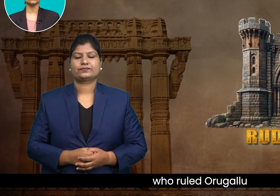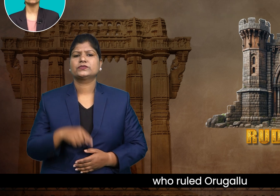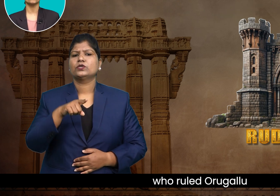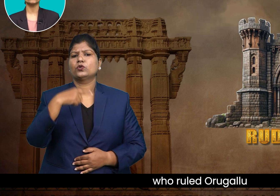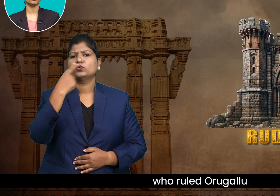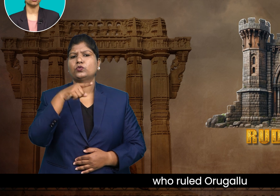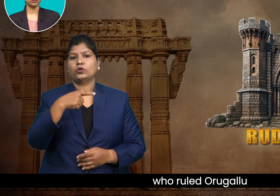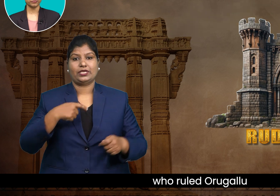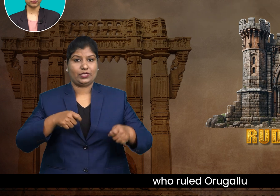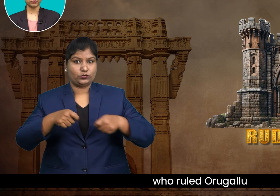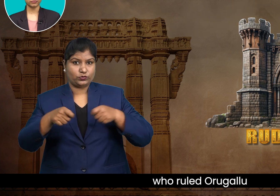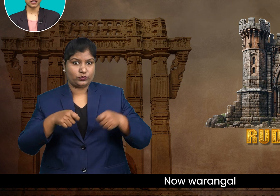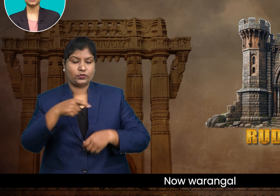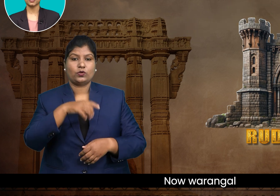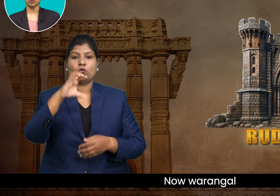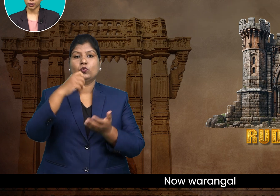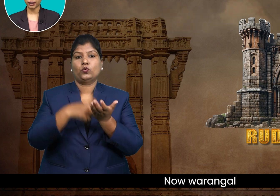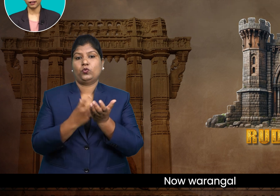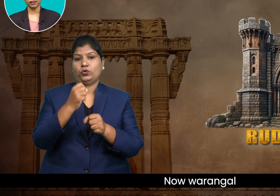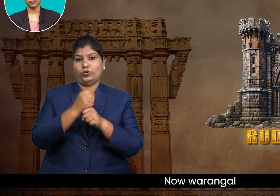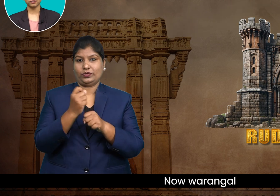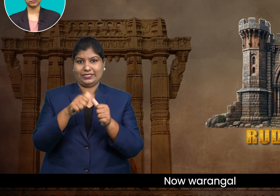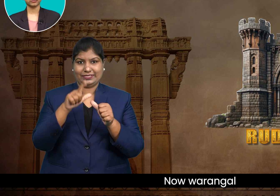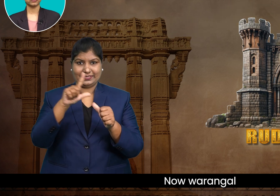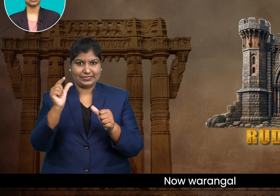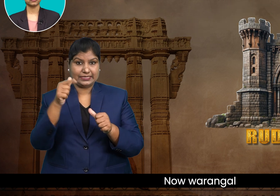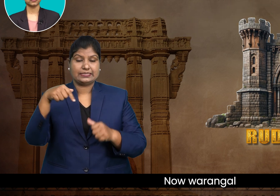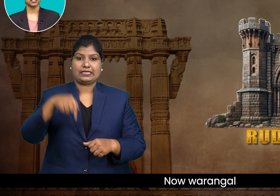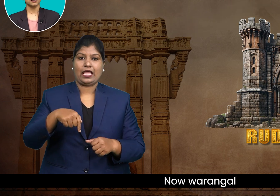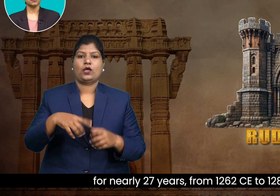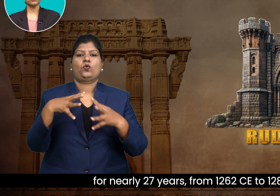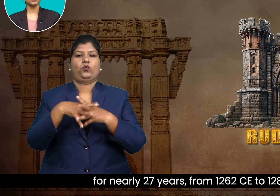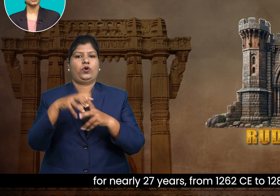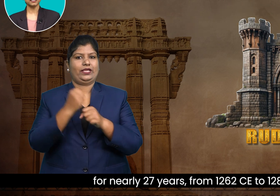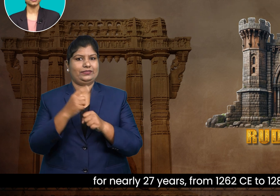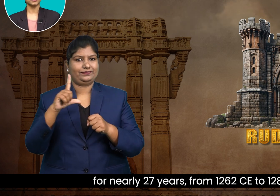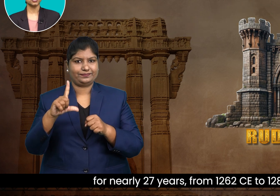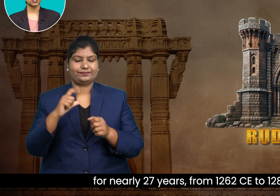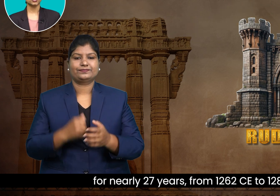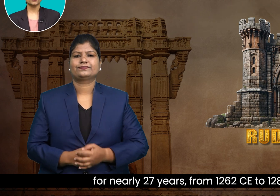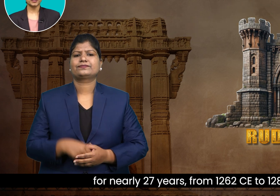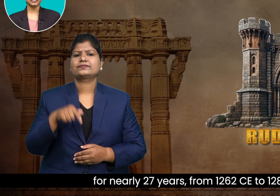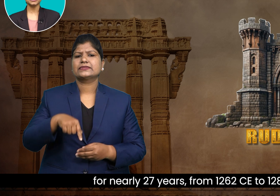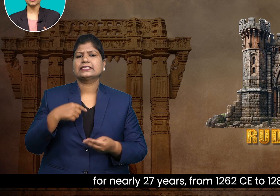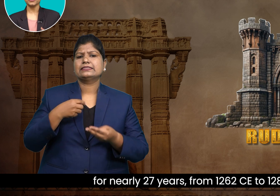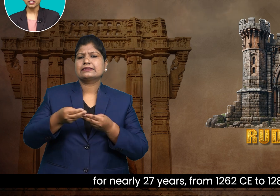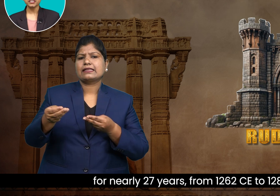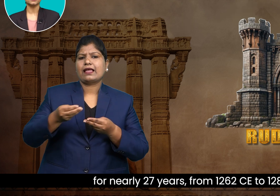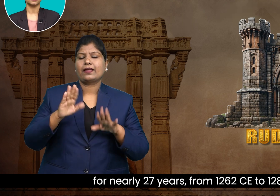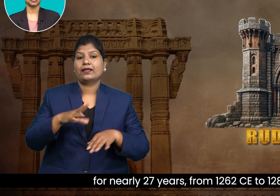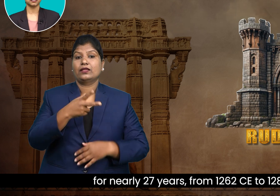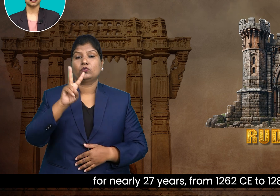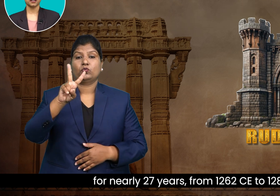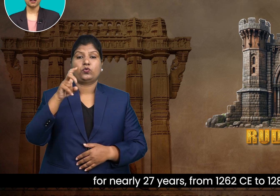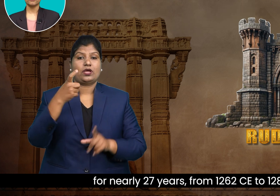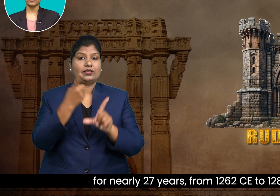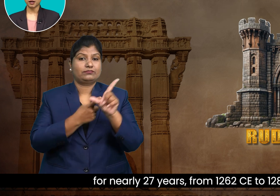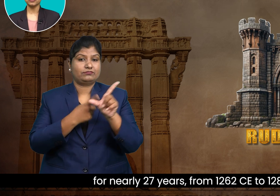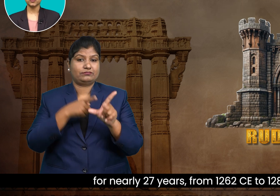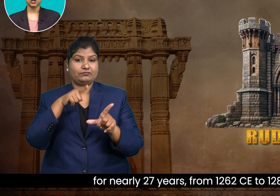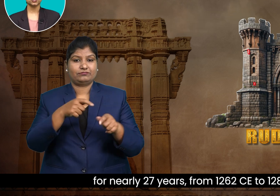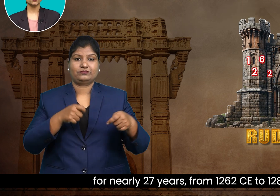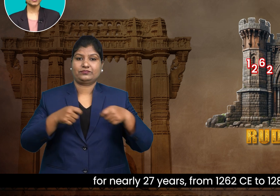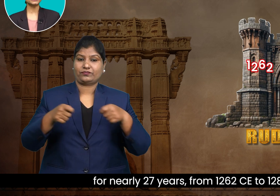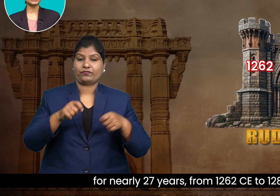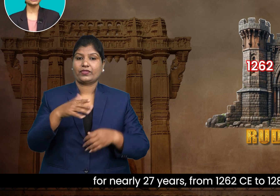Who ruled Orugallu, now Warangal, for nearly 27 years